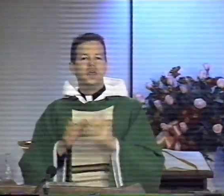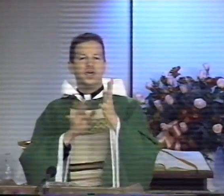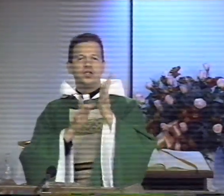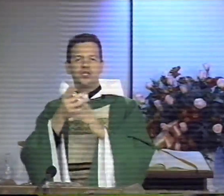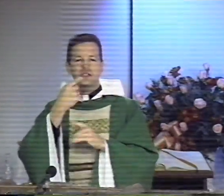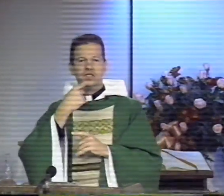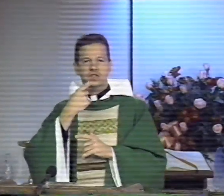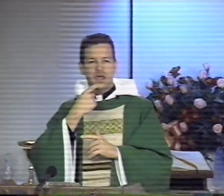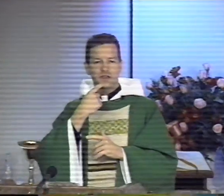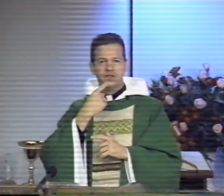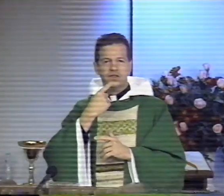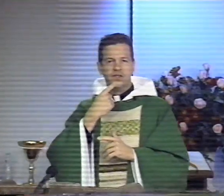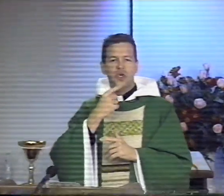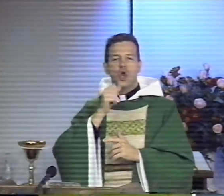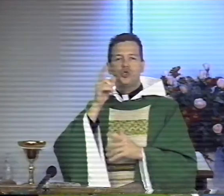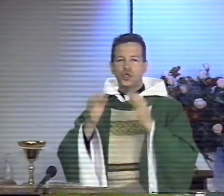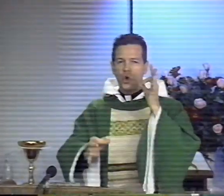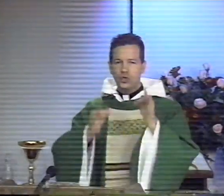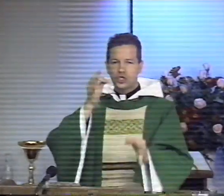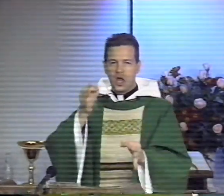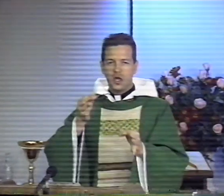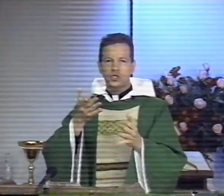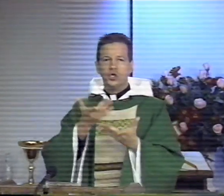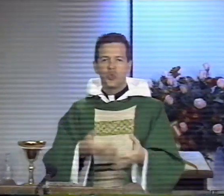And Jesus says, "Don't judge the